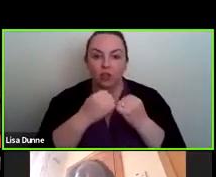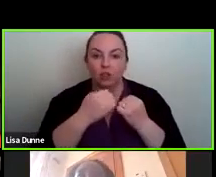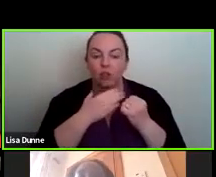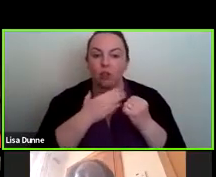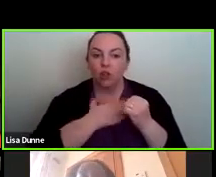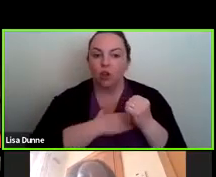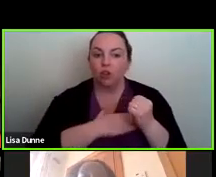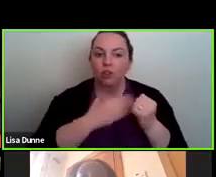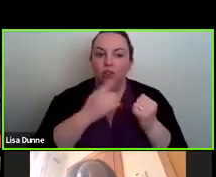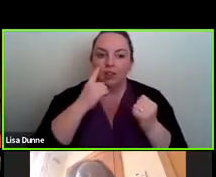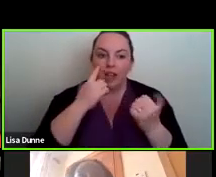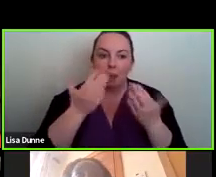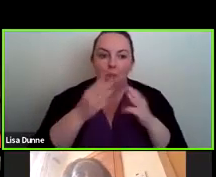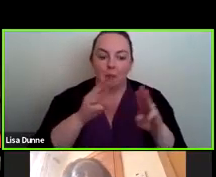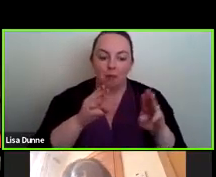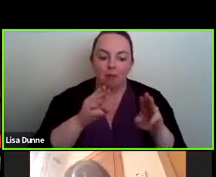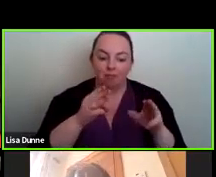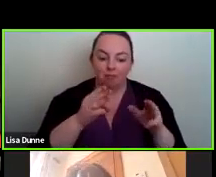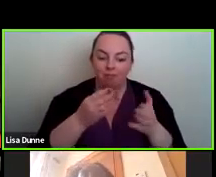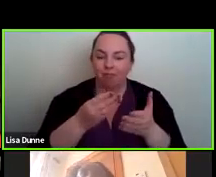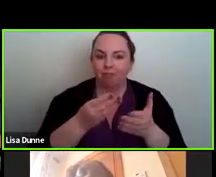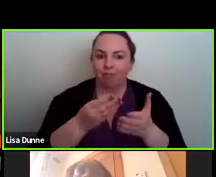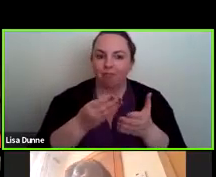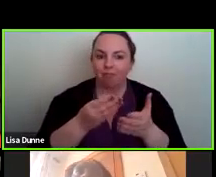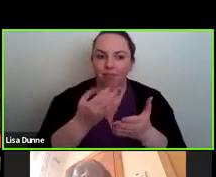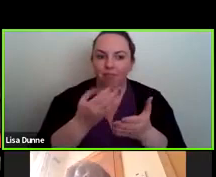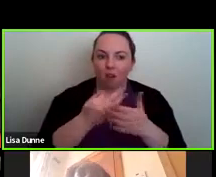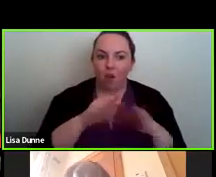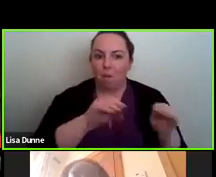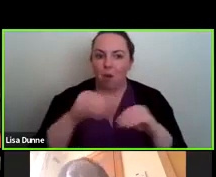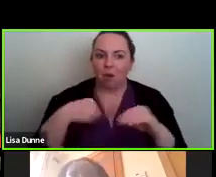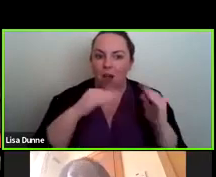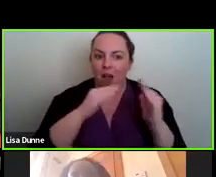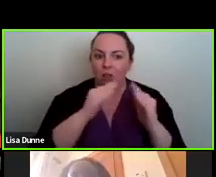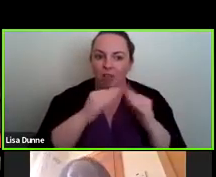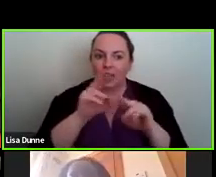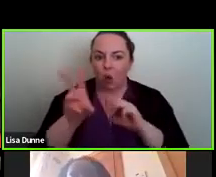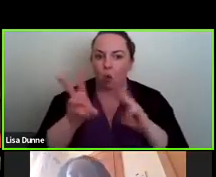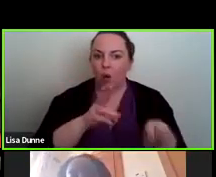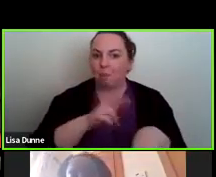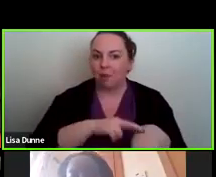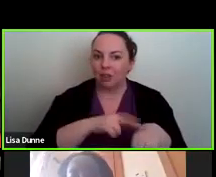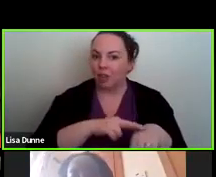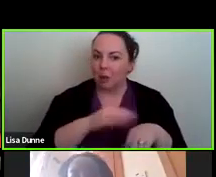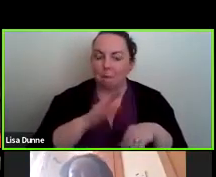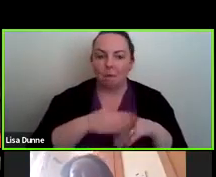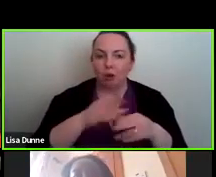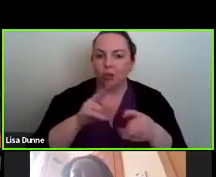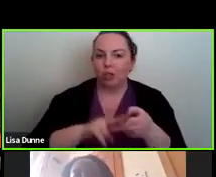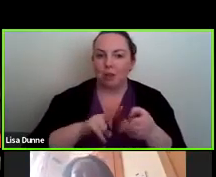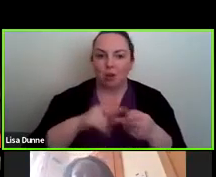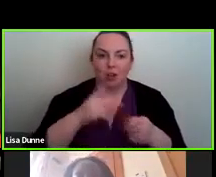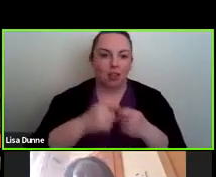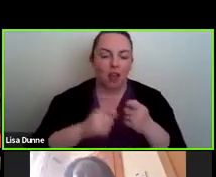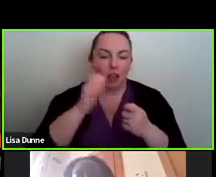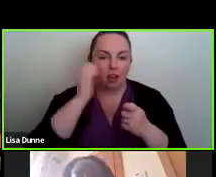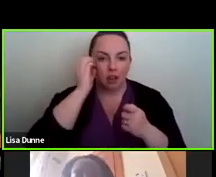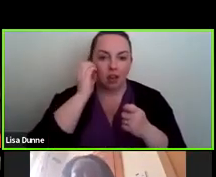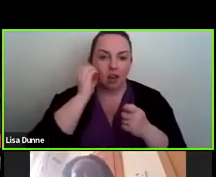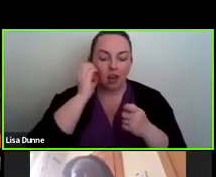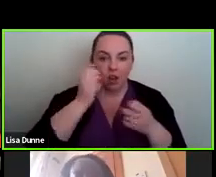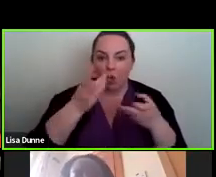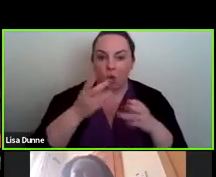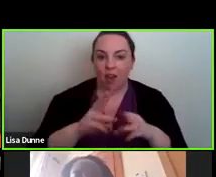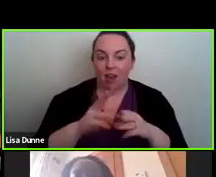people people are actually put into housing, that could work better and even much more cheaper than maybe perhaps the way